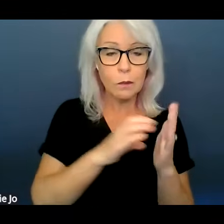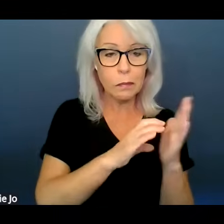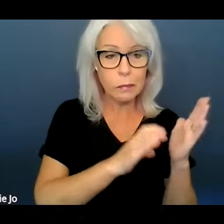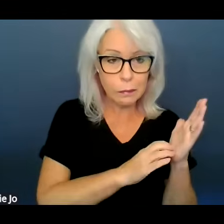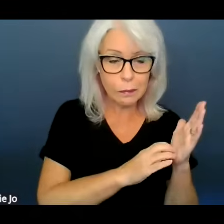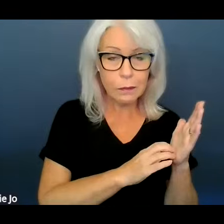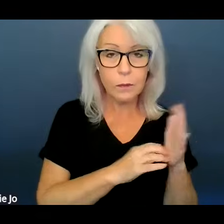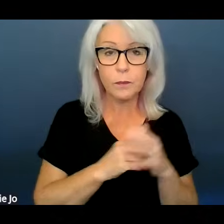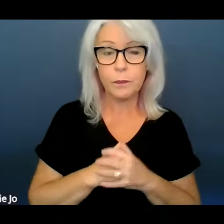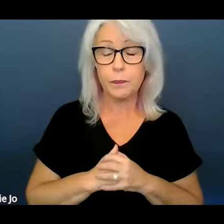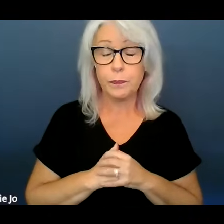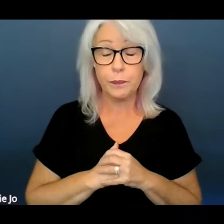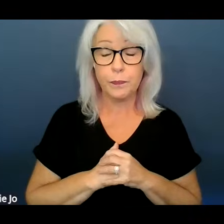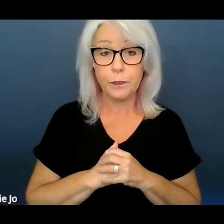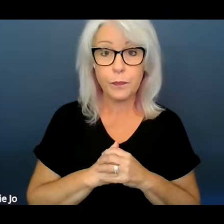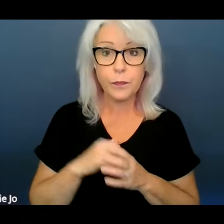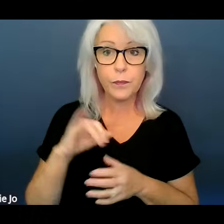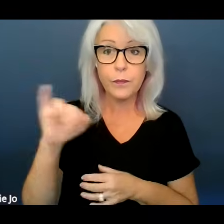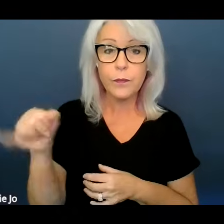Jennifer?